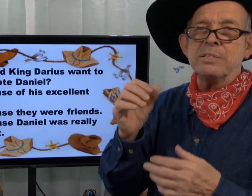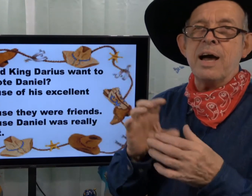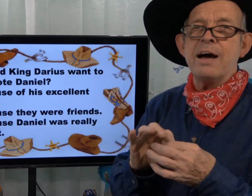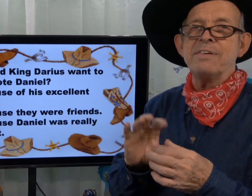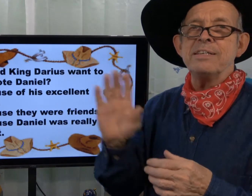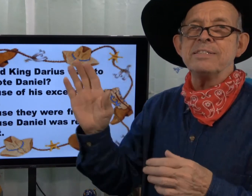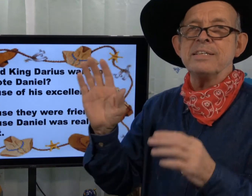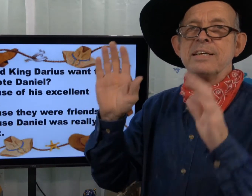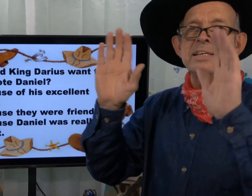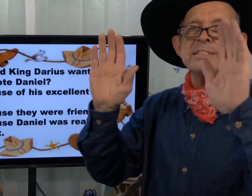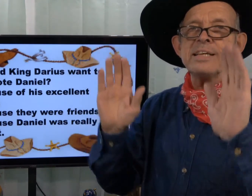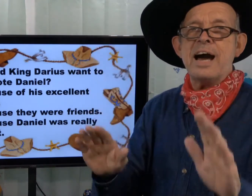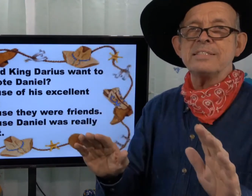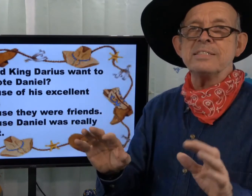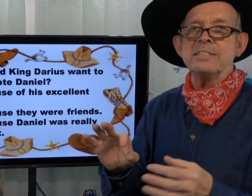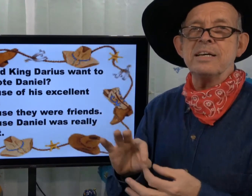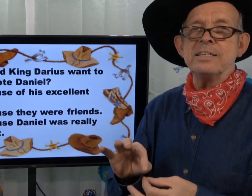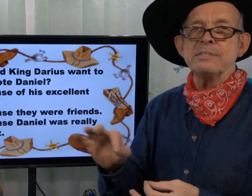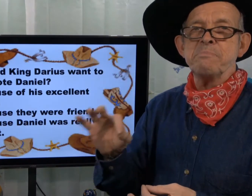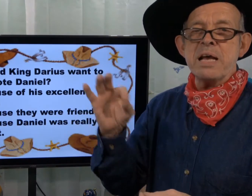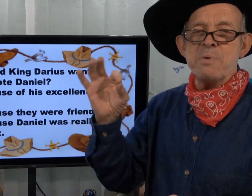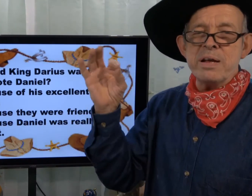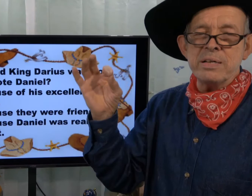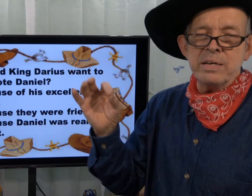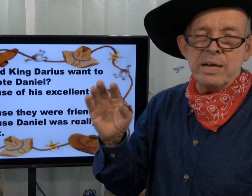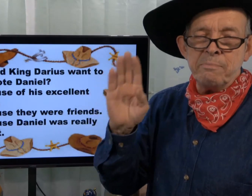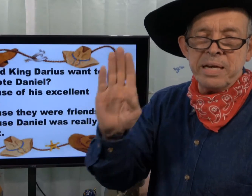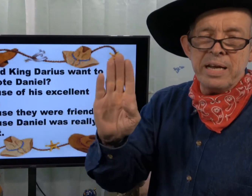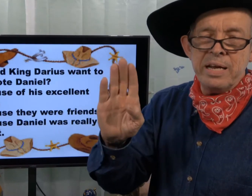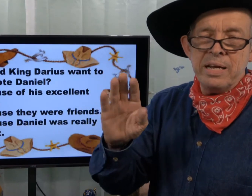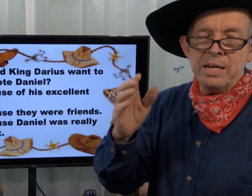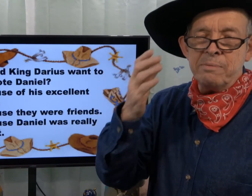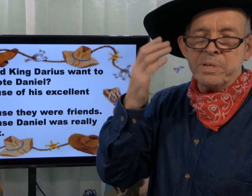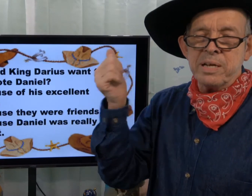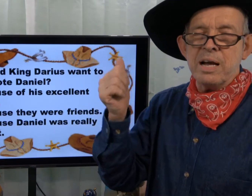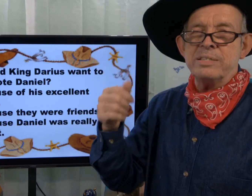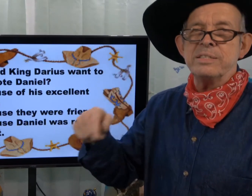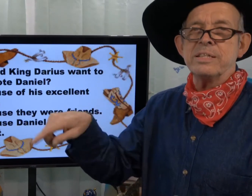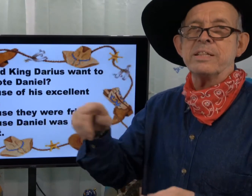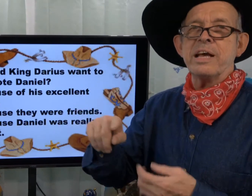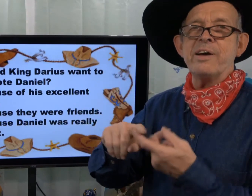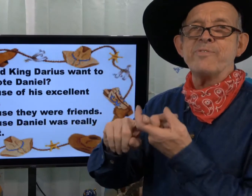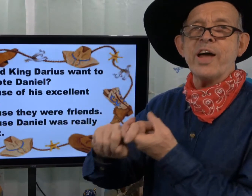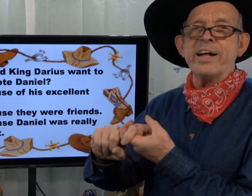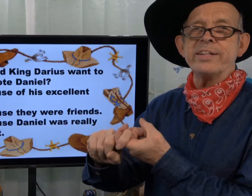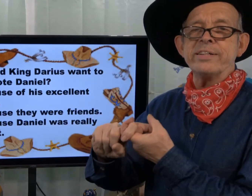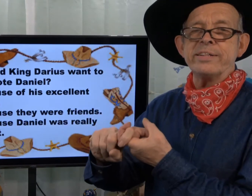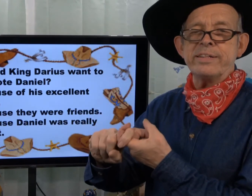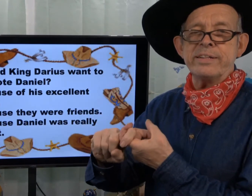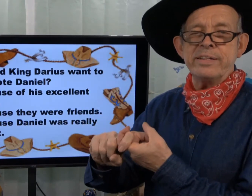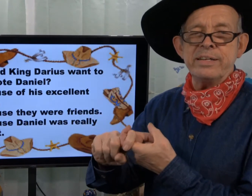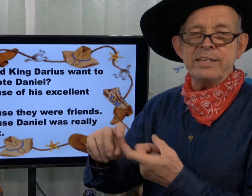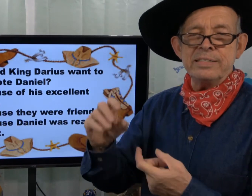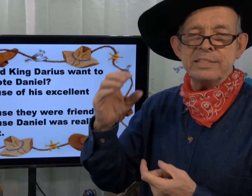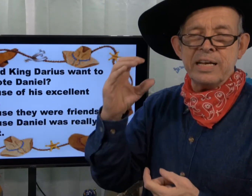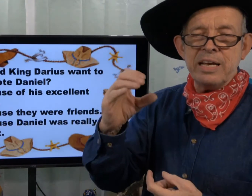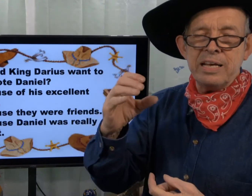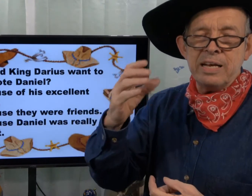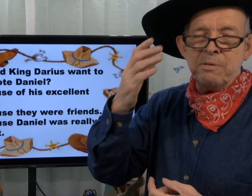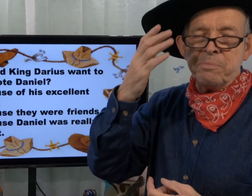of his childhood spirit. B. Because they're friends. C.